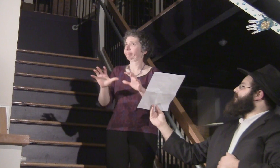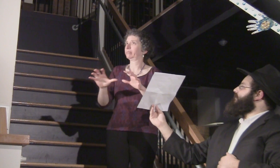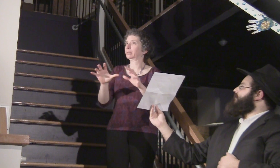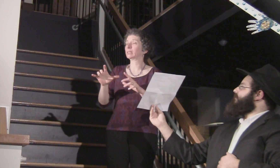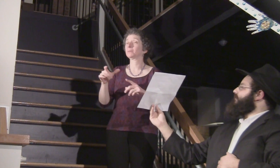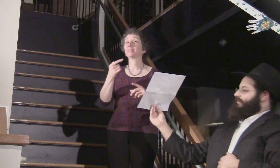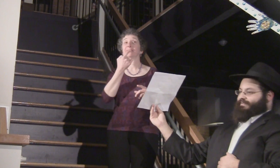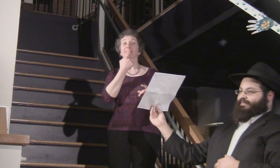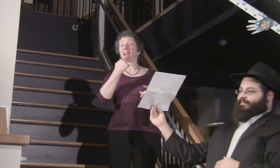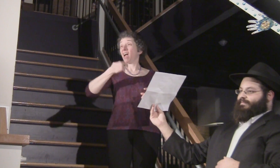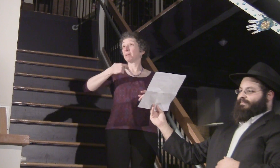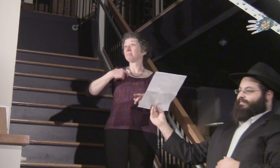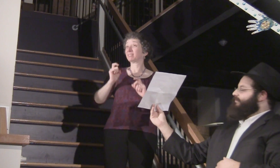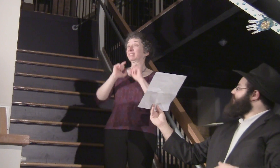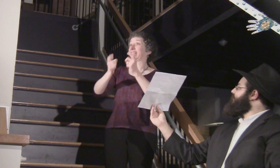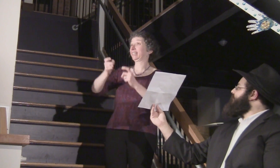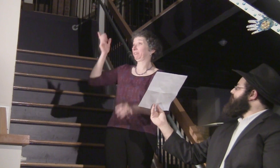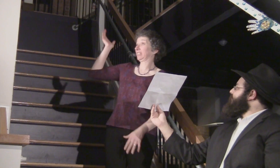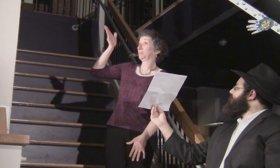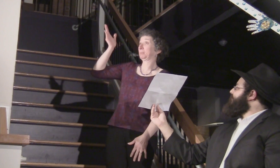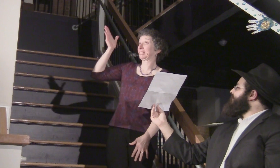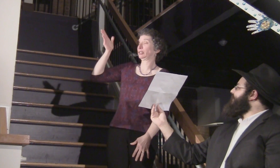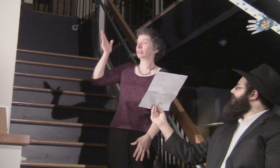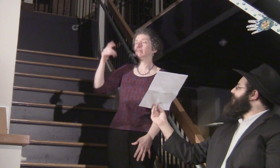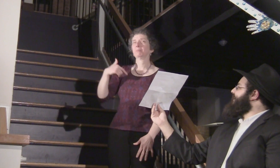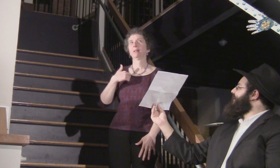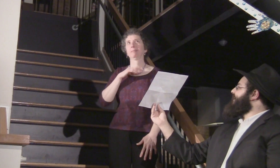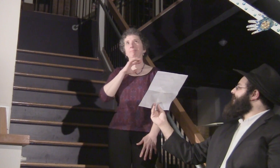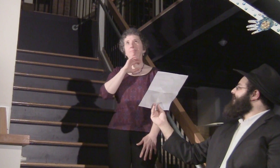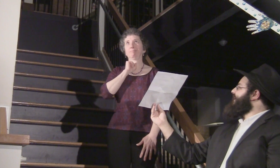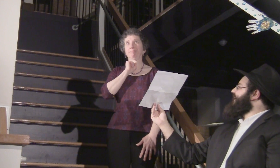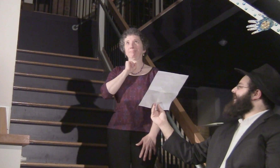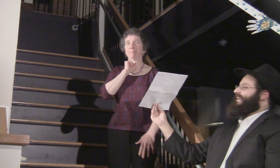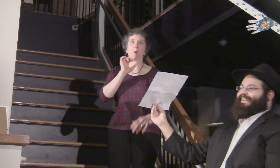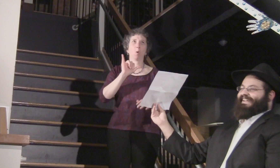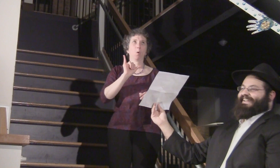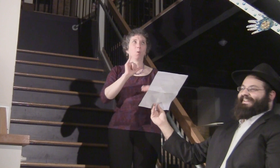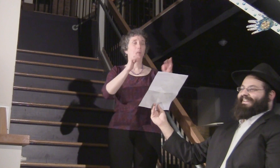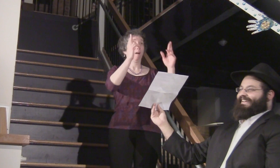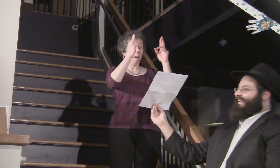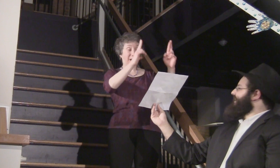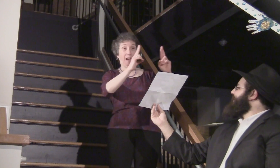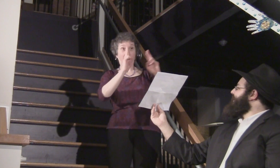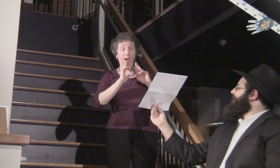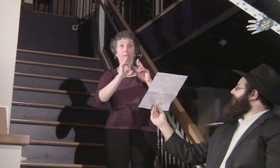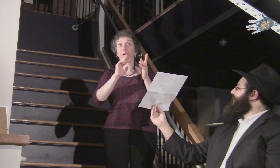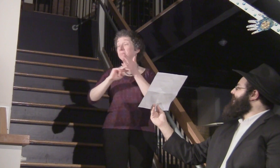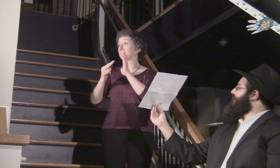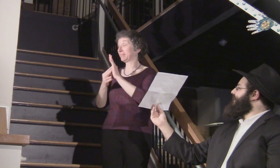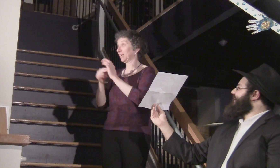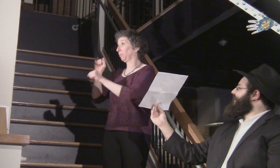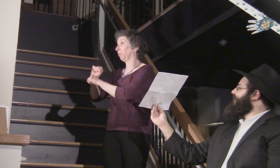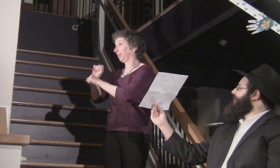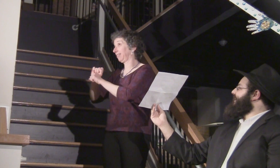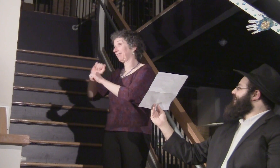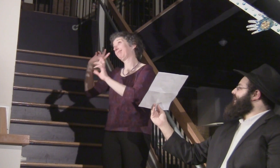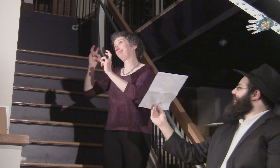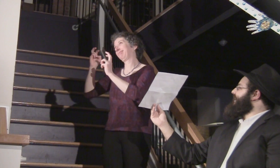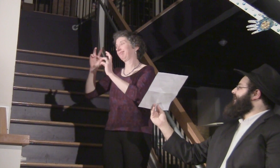does that mean? What should I do? And he said, you have to give a speech. And I said, ooh, honoring somebody